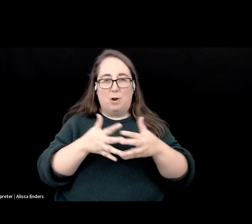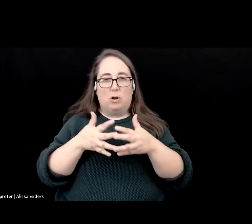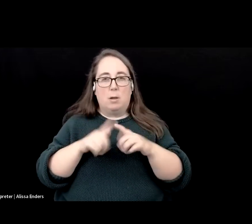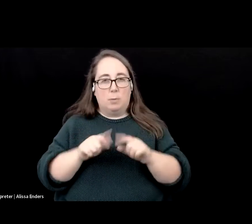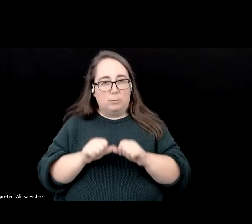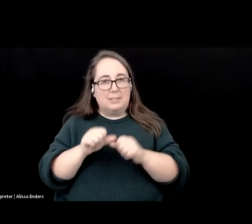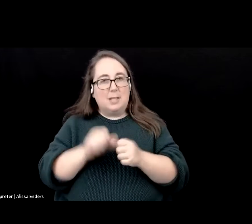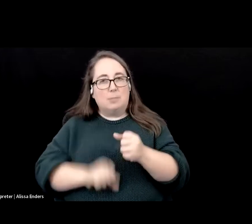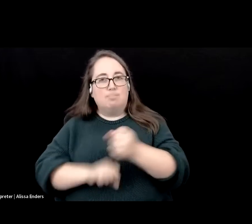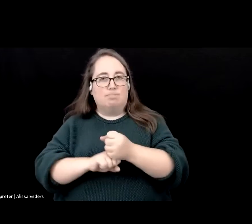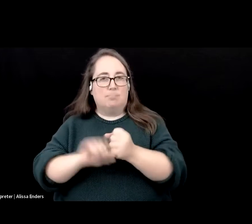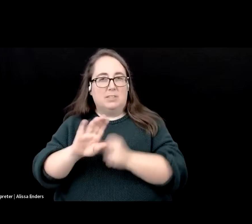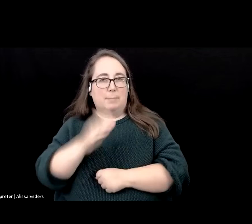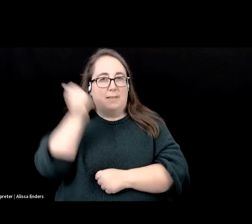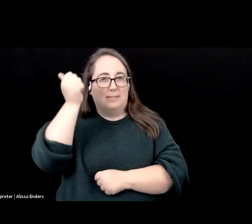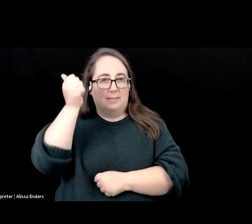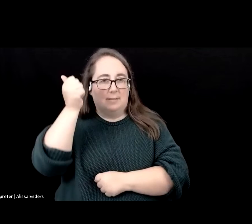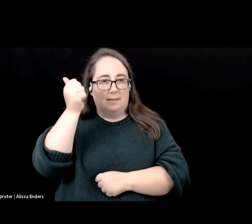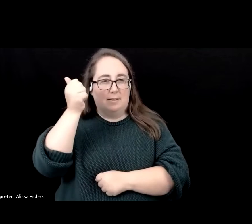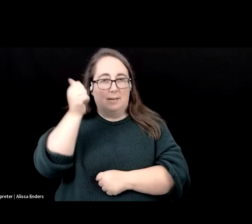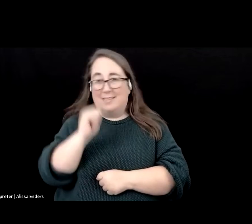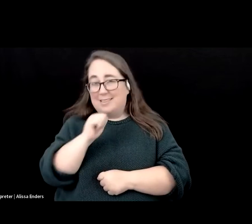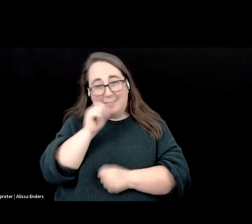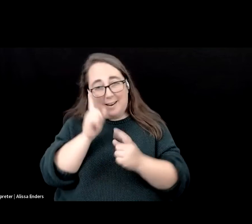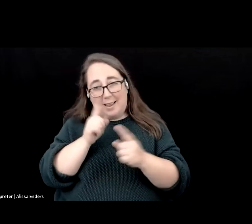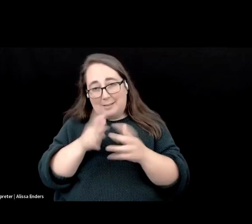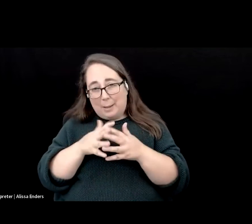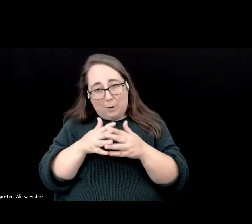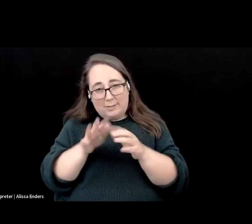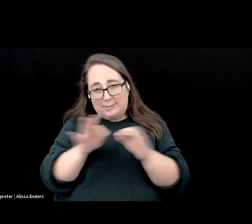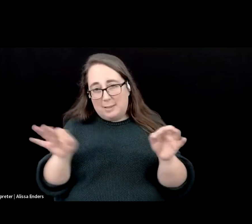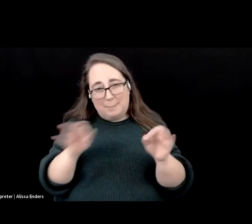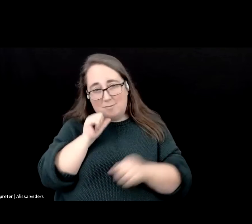still believe in its best." That is hardly an anti-American statement.